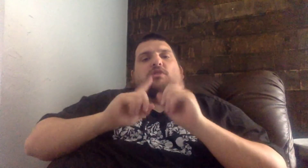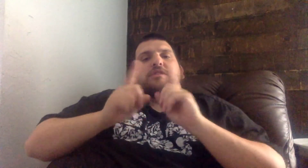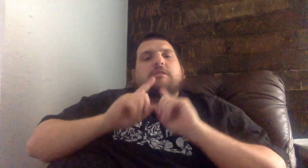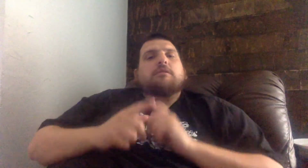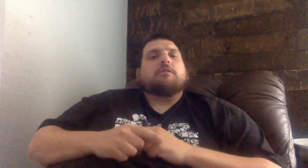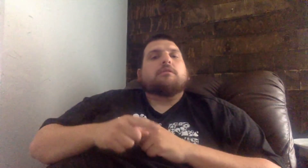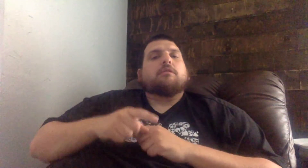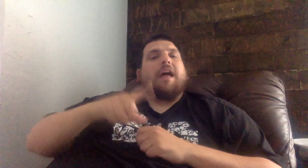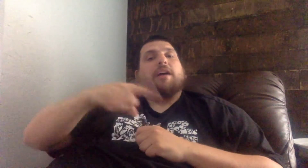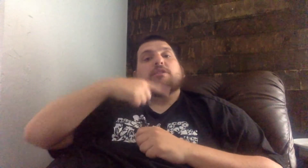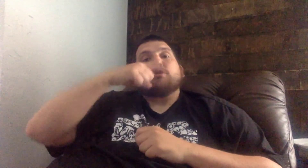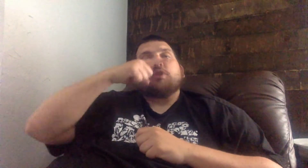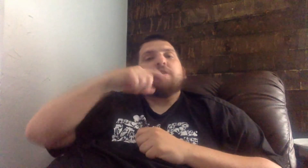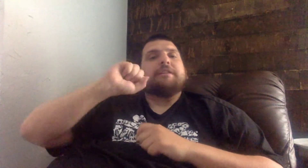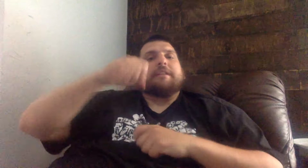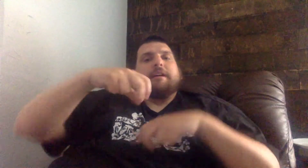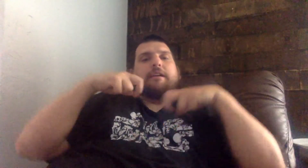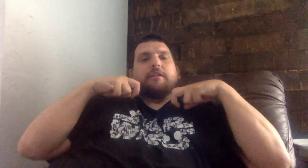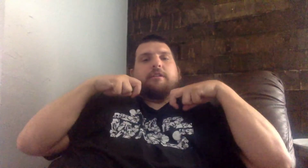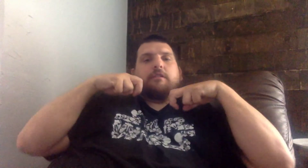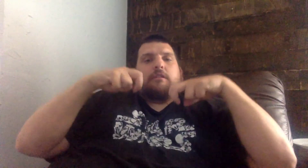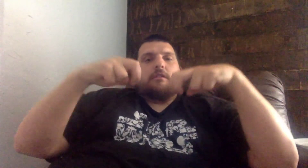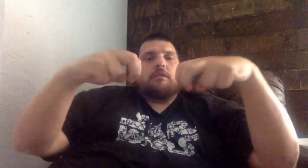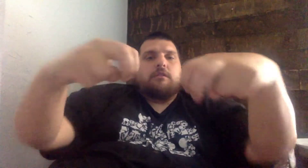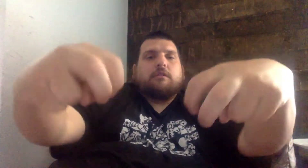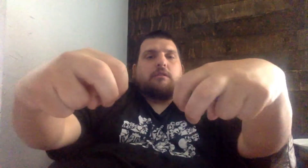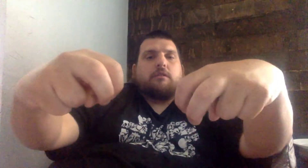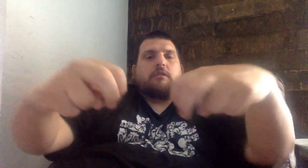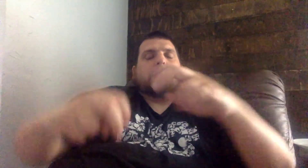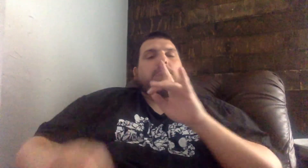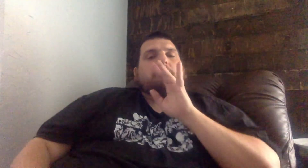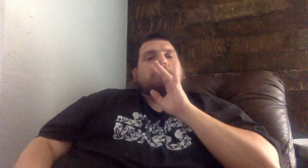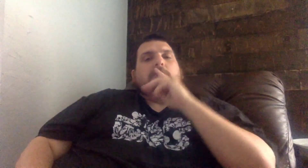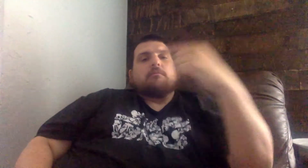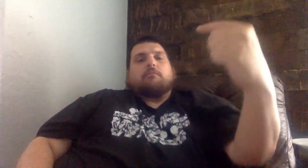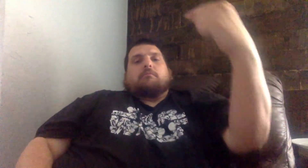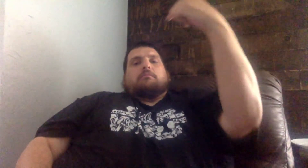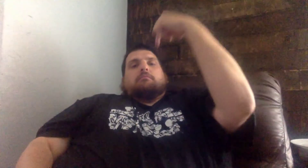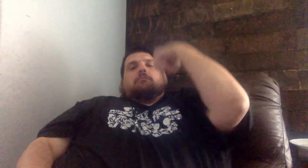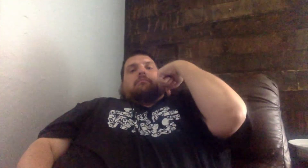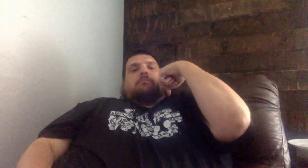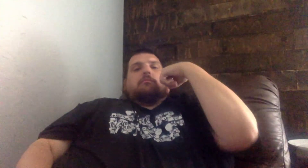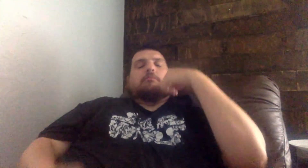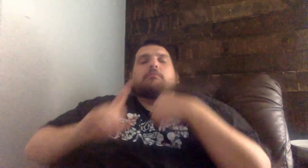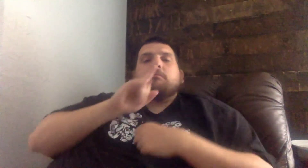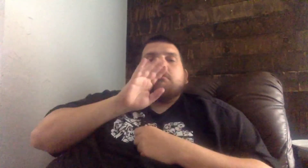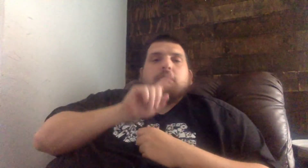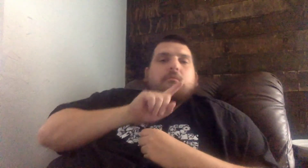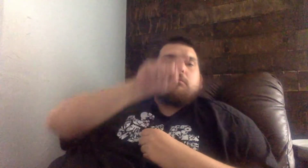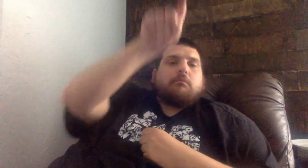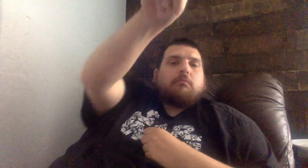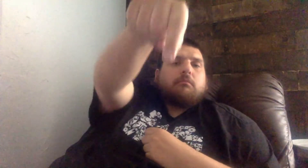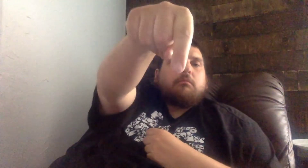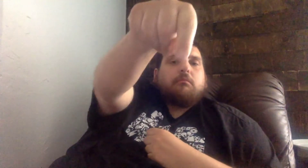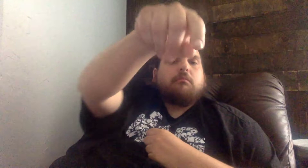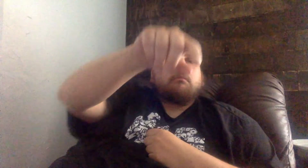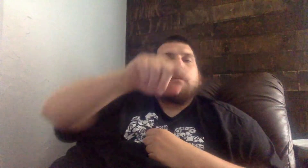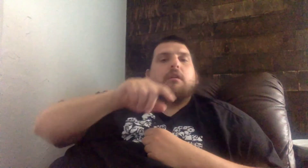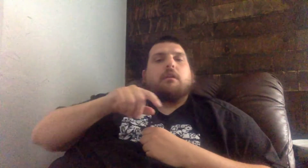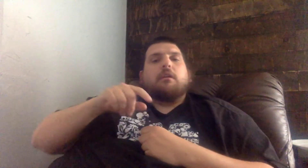everybody's included in the conversation. Hearing may sit at a long straight table because they can talk across from one end